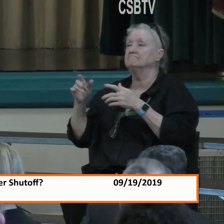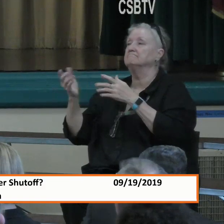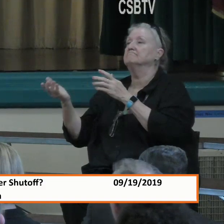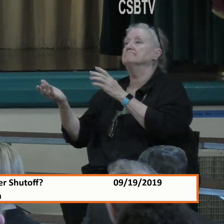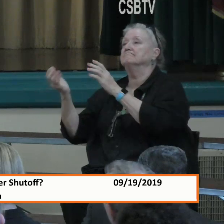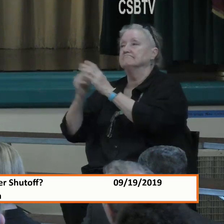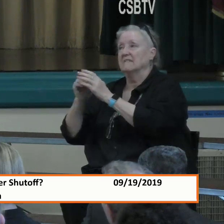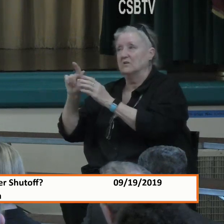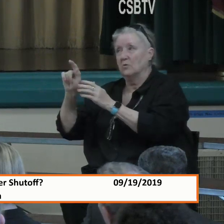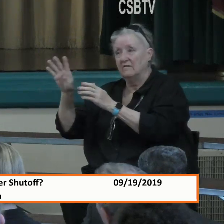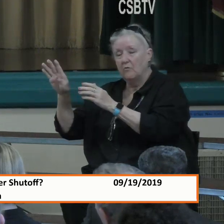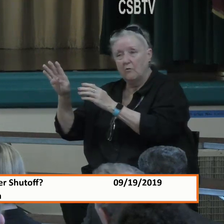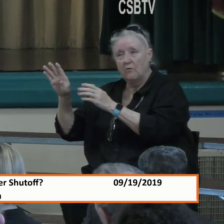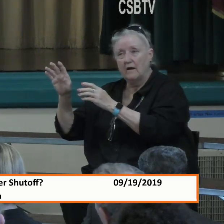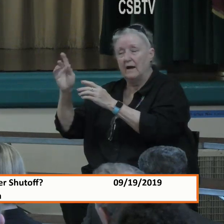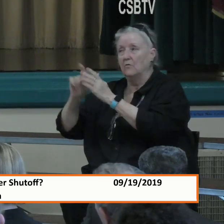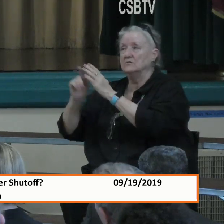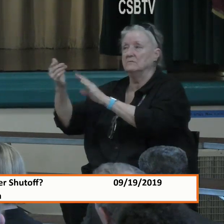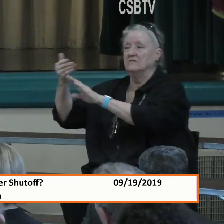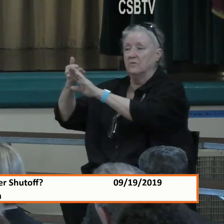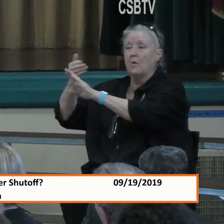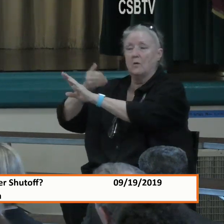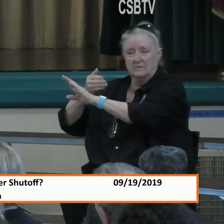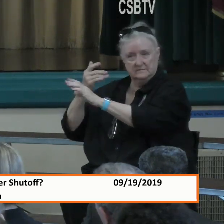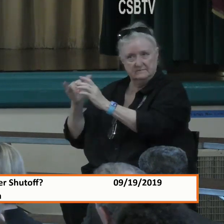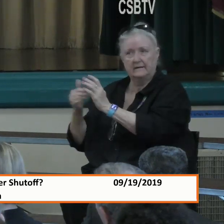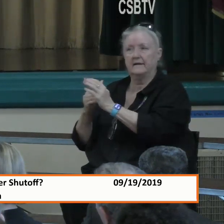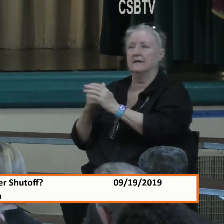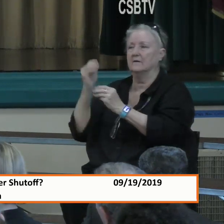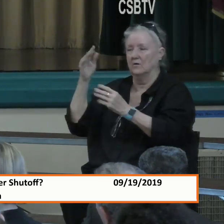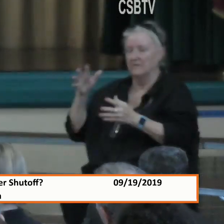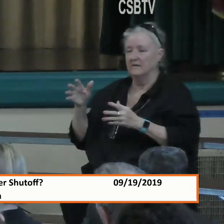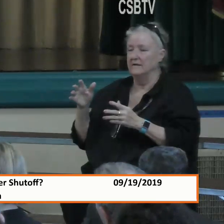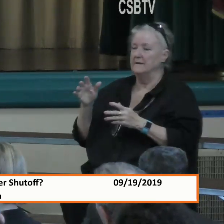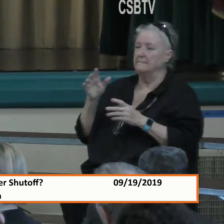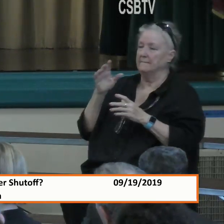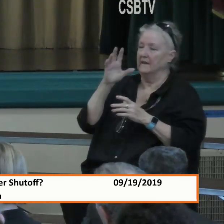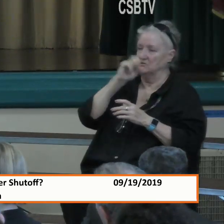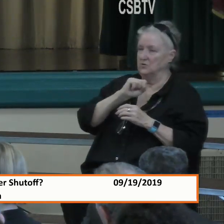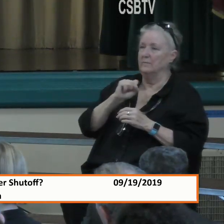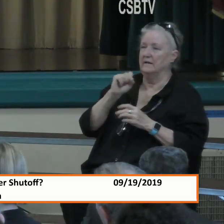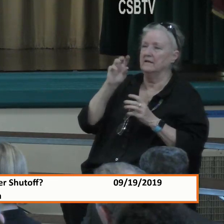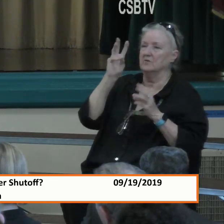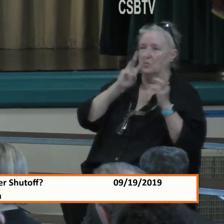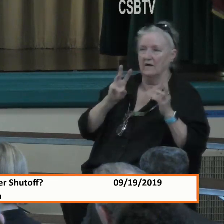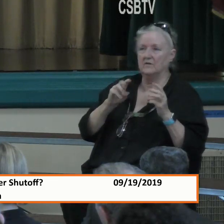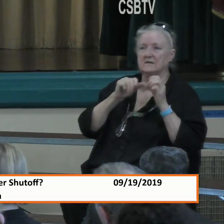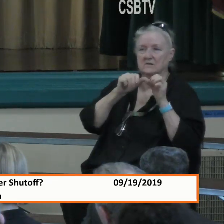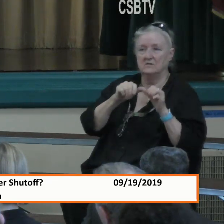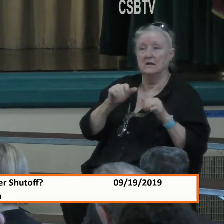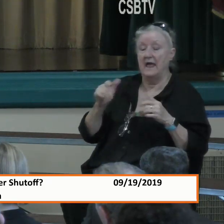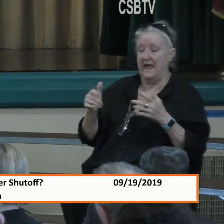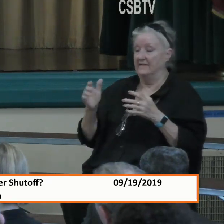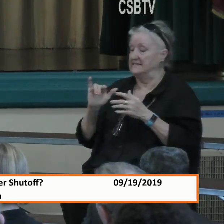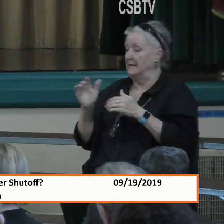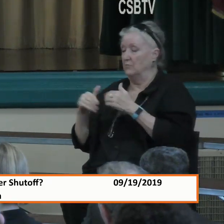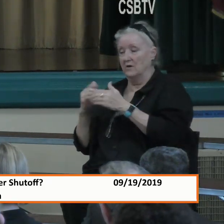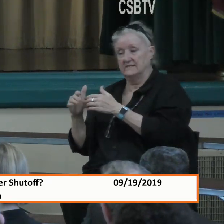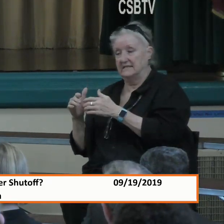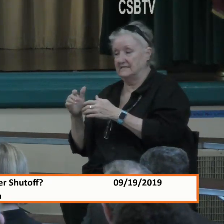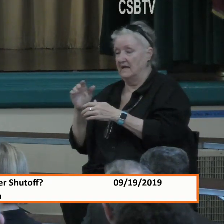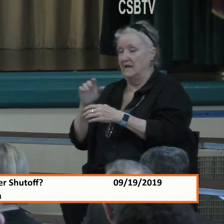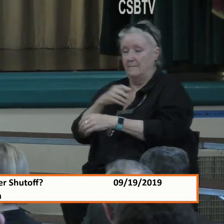weather conditions remain the same. We also use the same process after power is turned off. We cannot